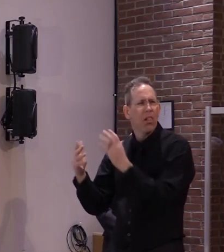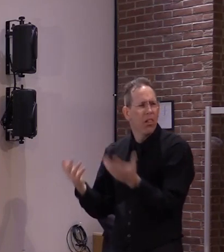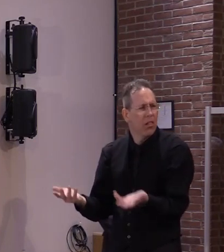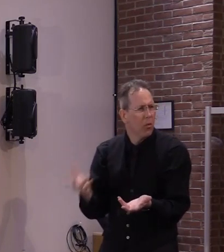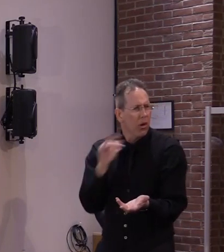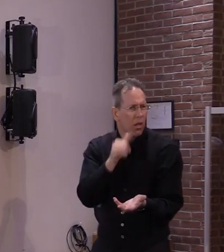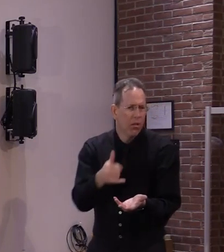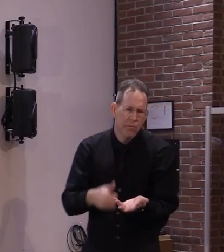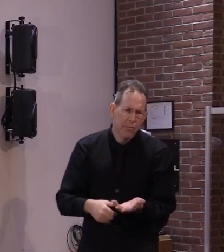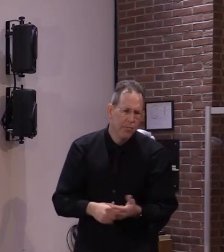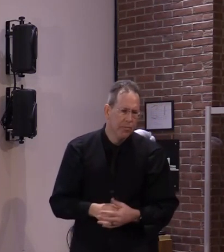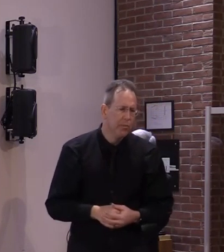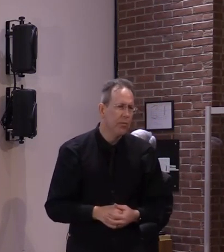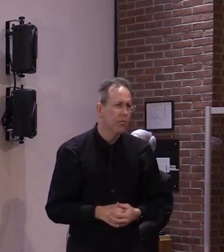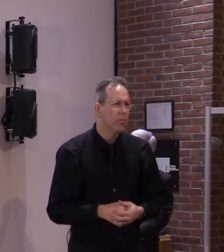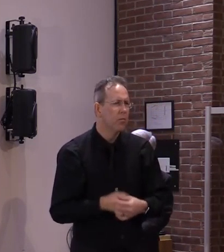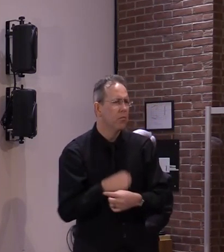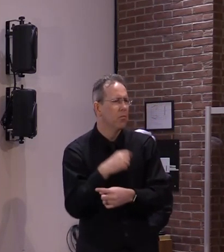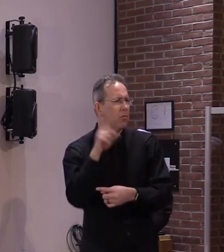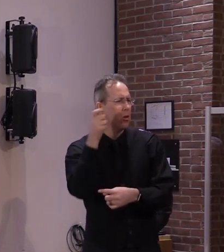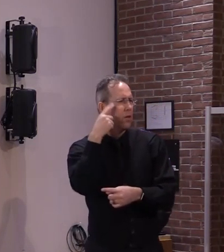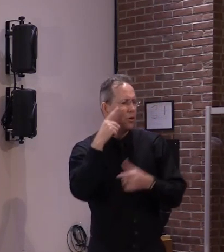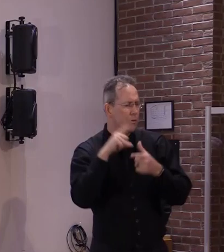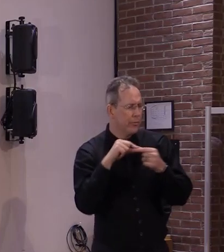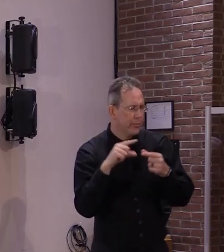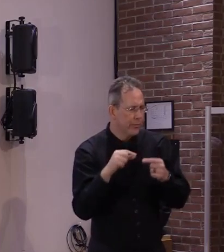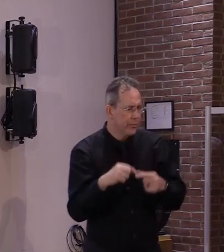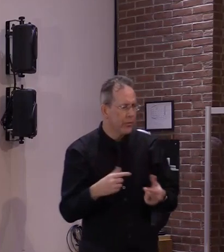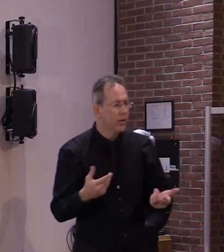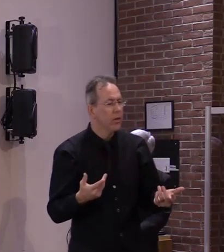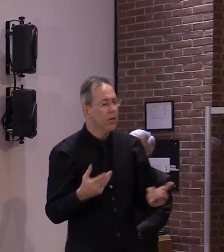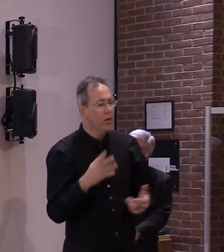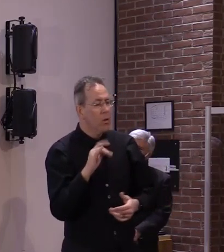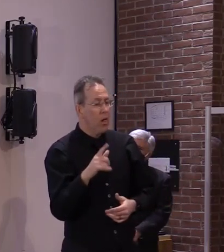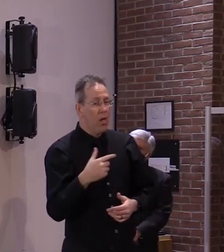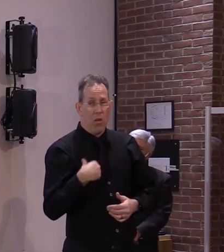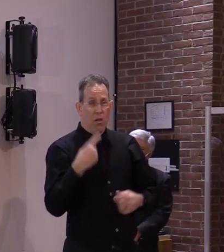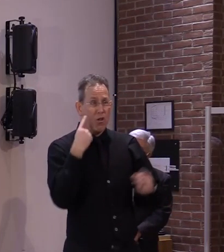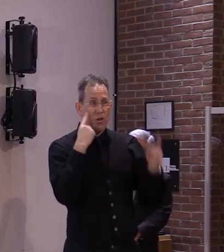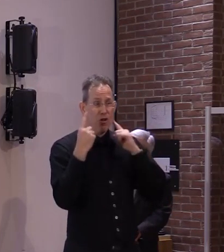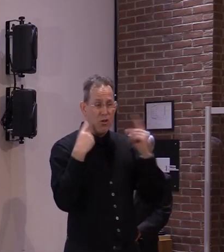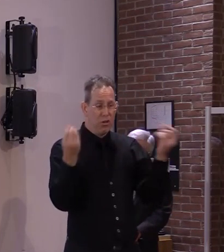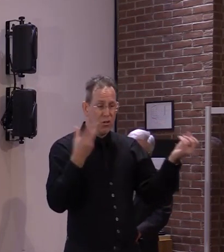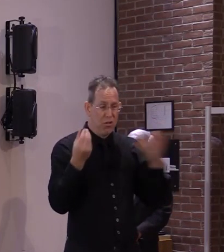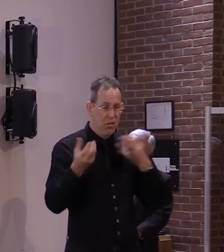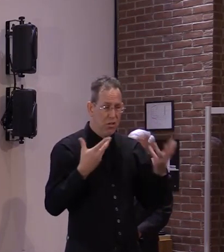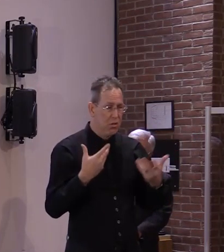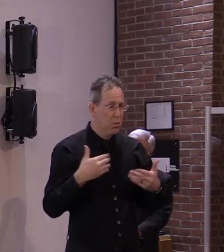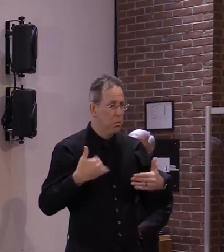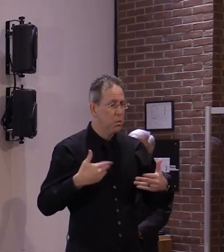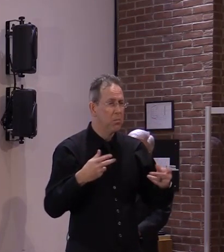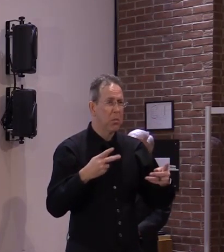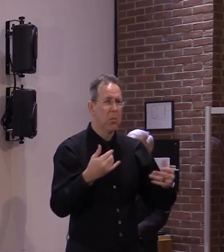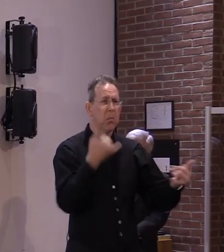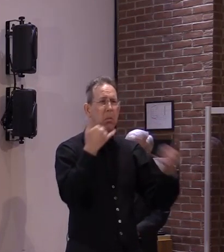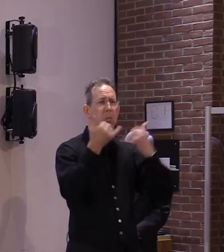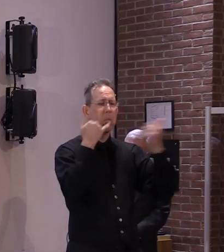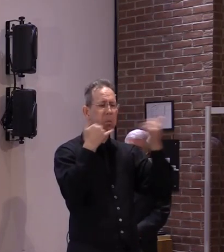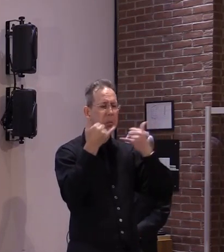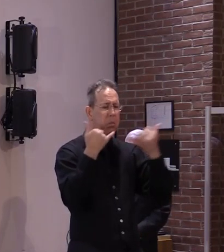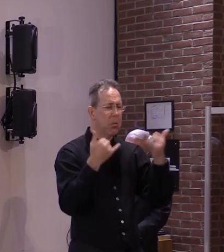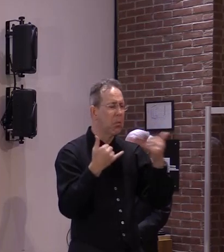morning. We knew, you know, there is pent-up demand, a lot of people wanting to make sure they make their